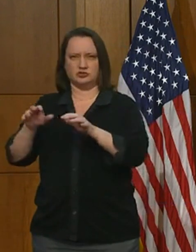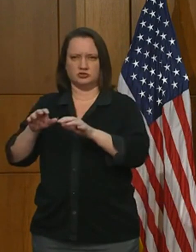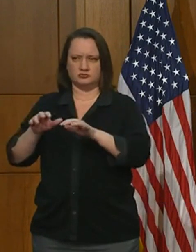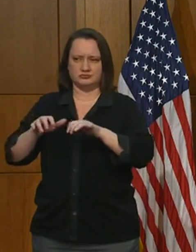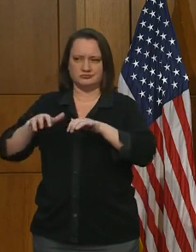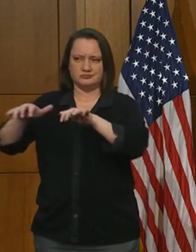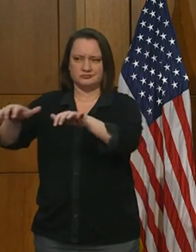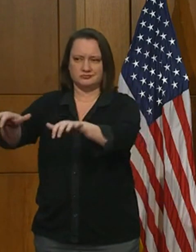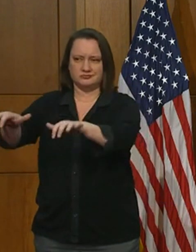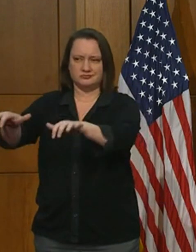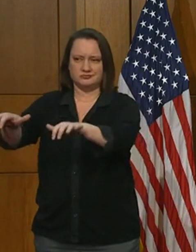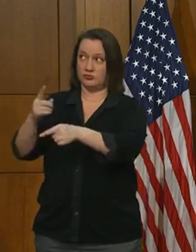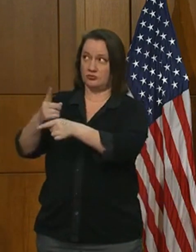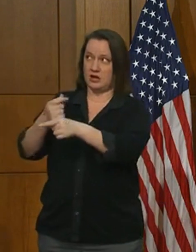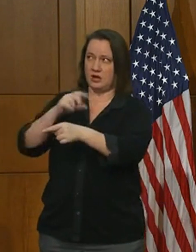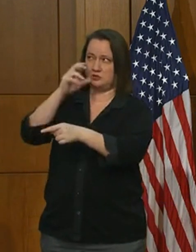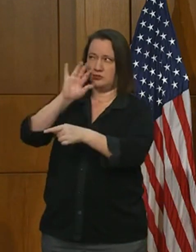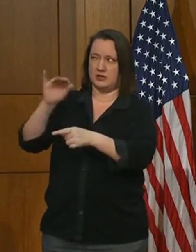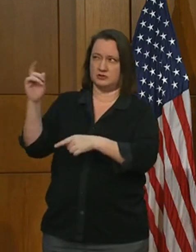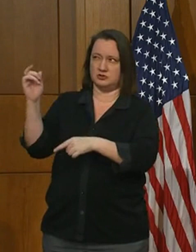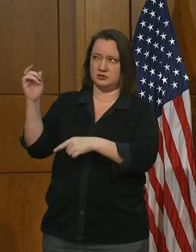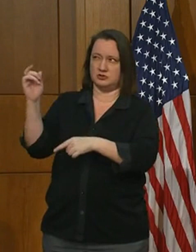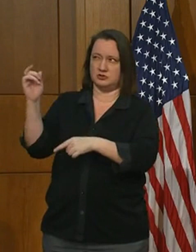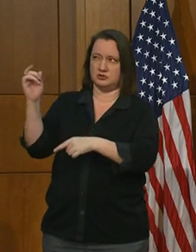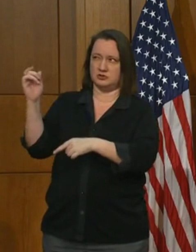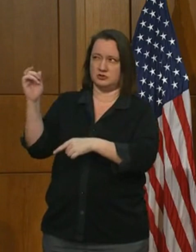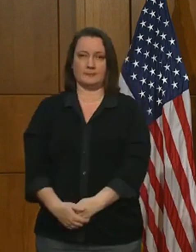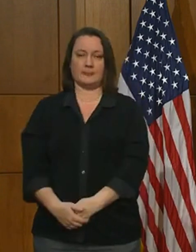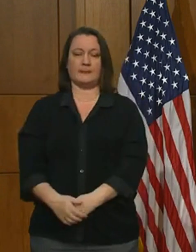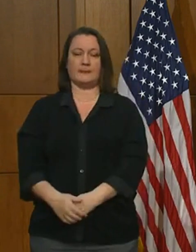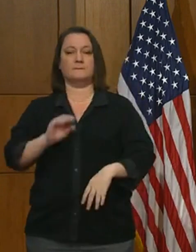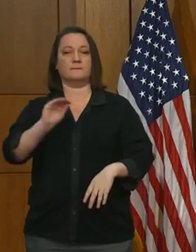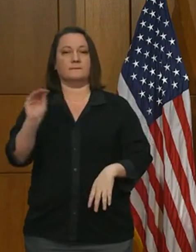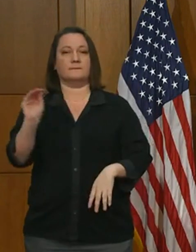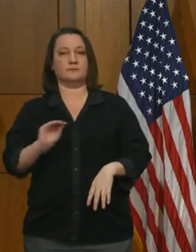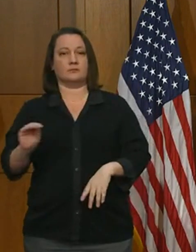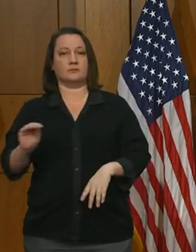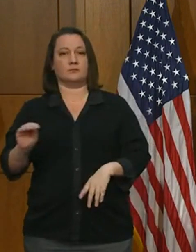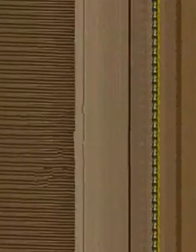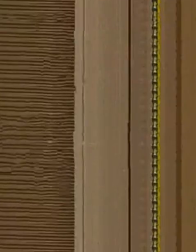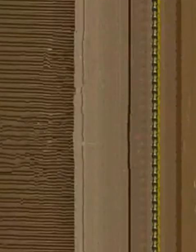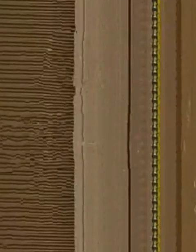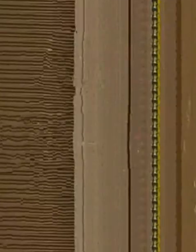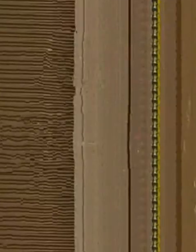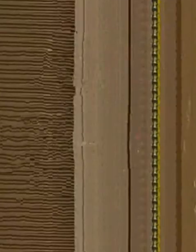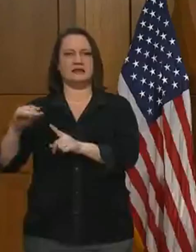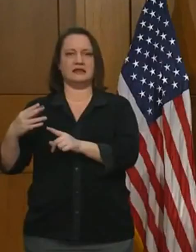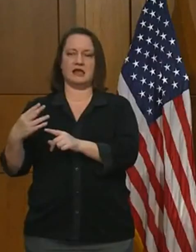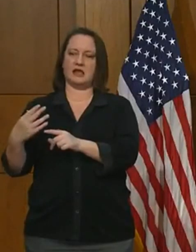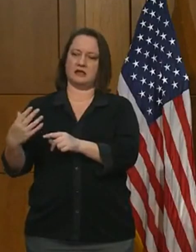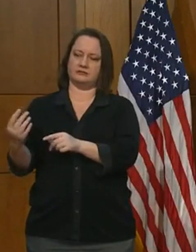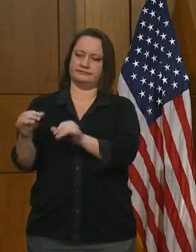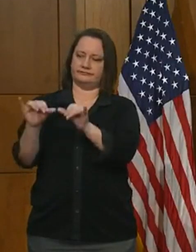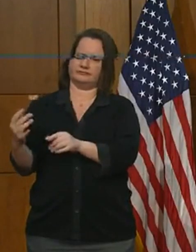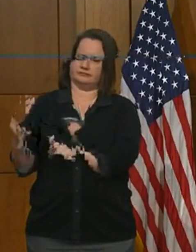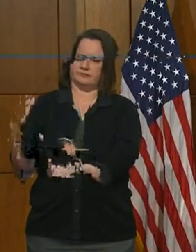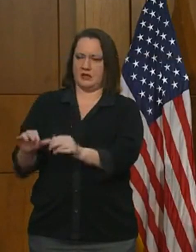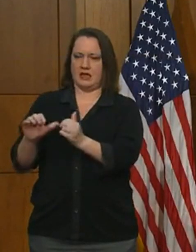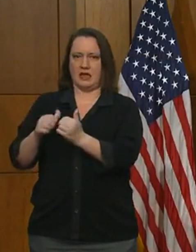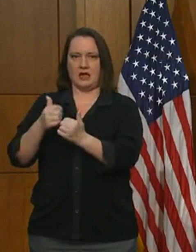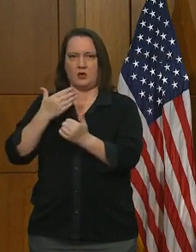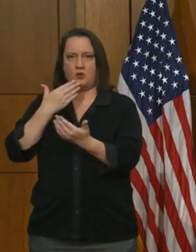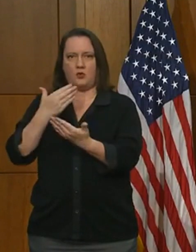I'll assume that's the question. So the percent positivity is best used as a measure of how well we're reaching